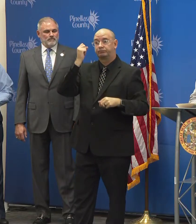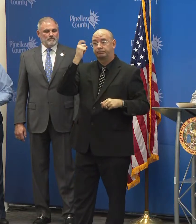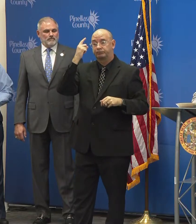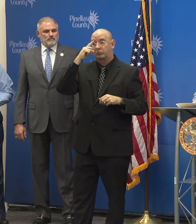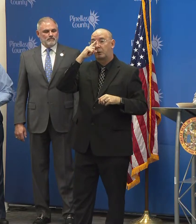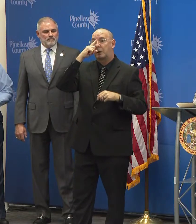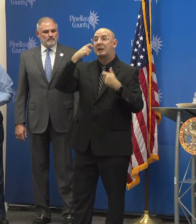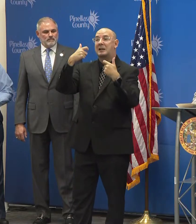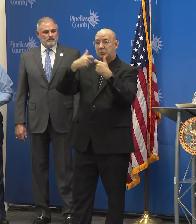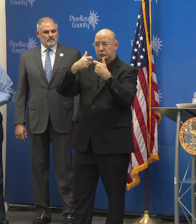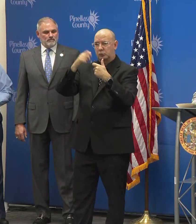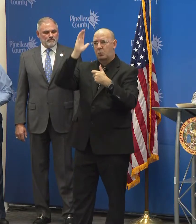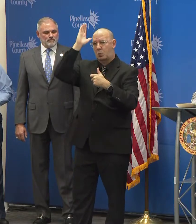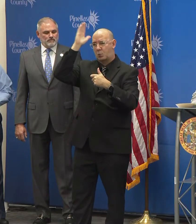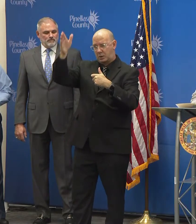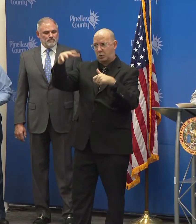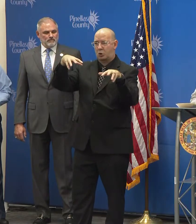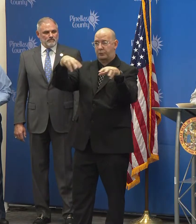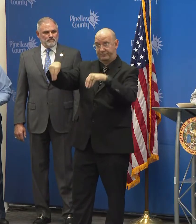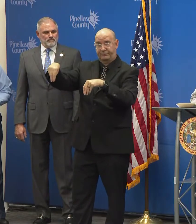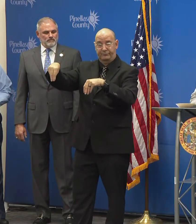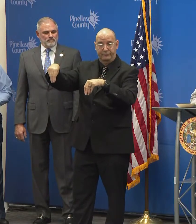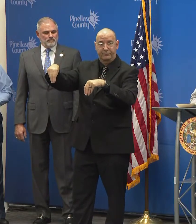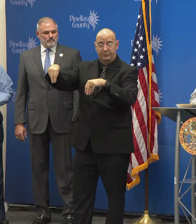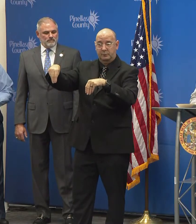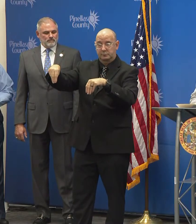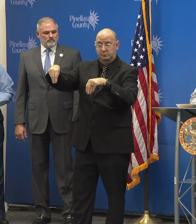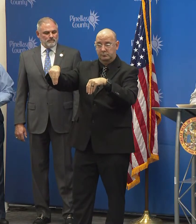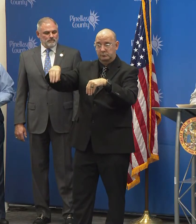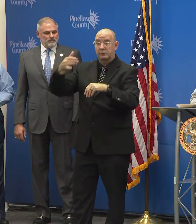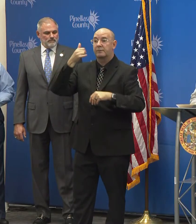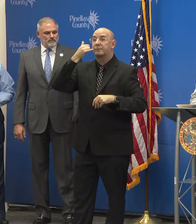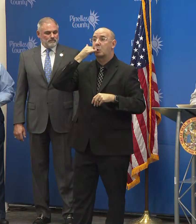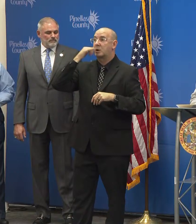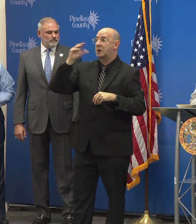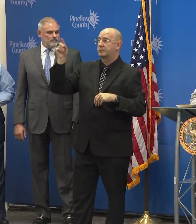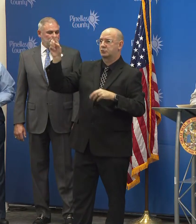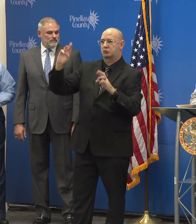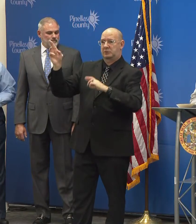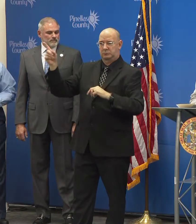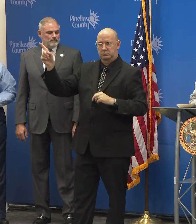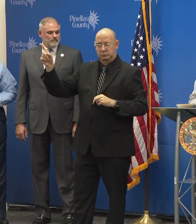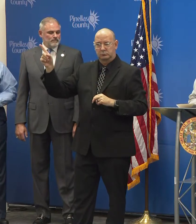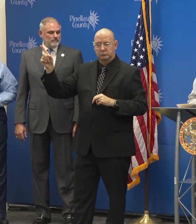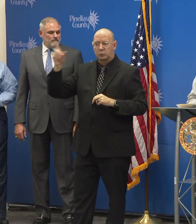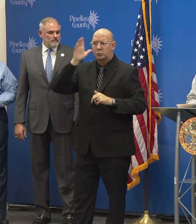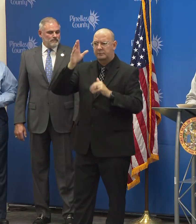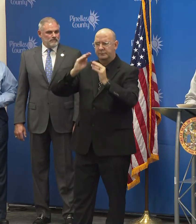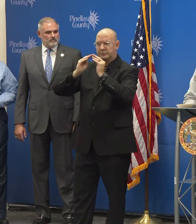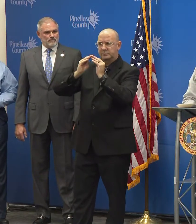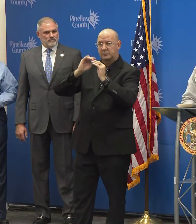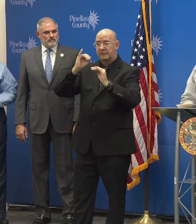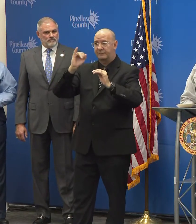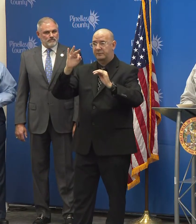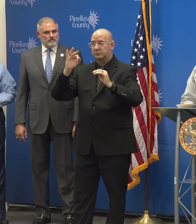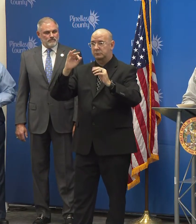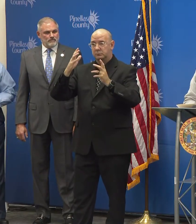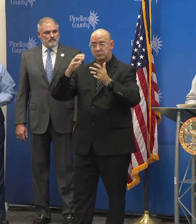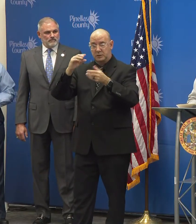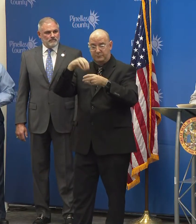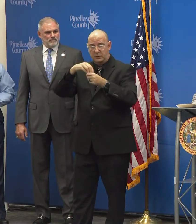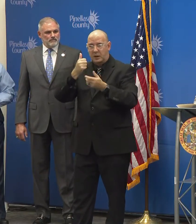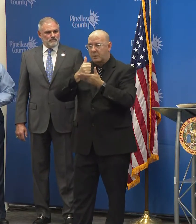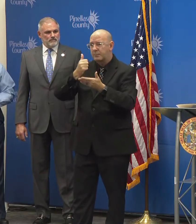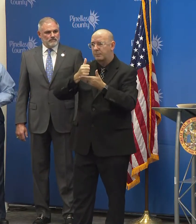impacts. We do have telephone companies on standby ready to restore critical cellular service if power is lost, but in the meantime,